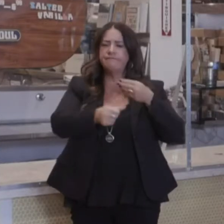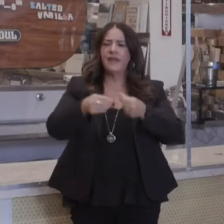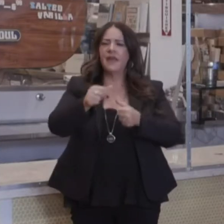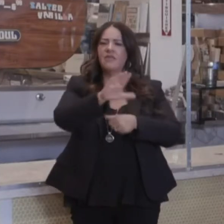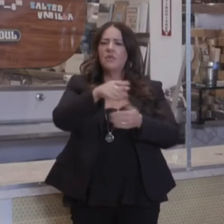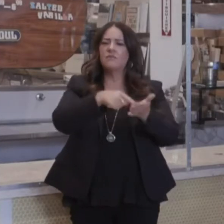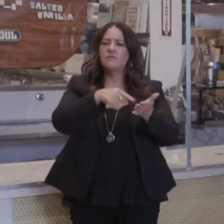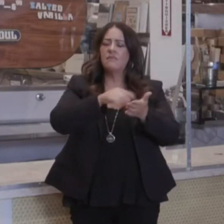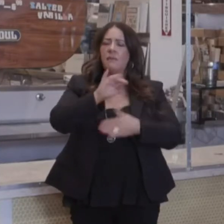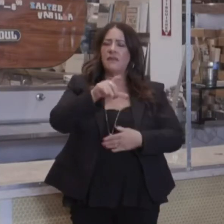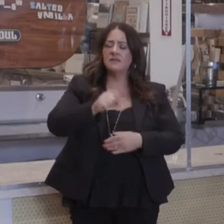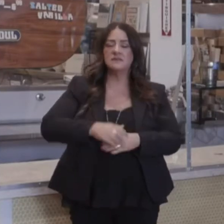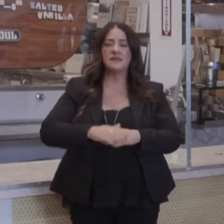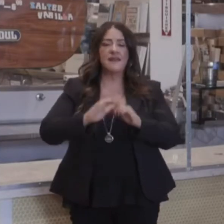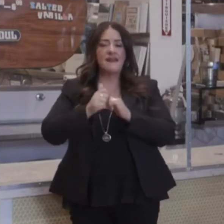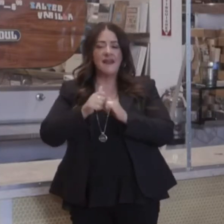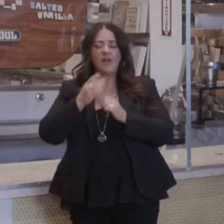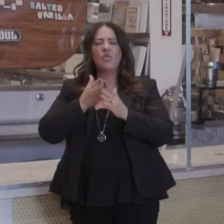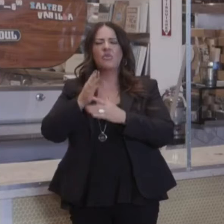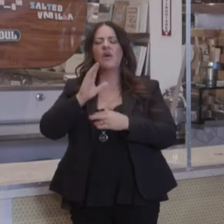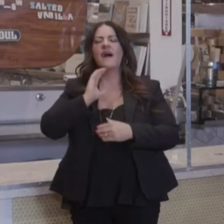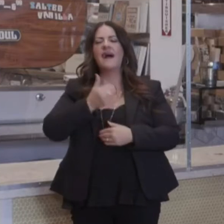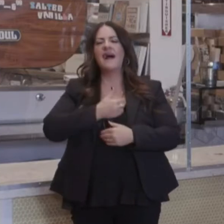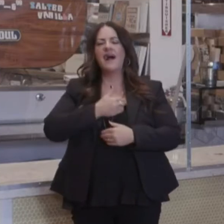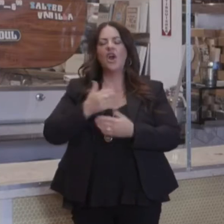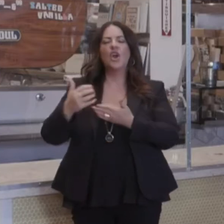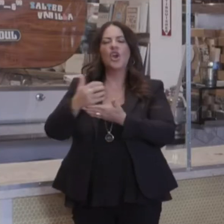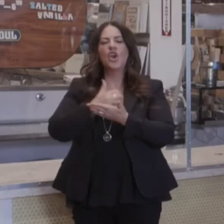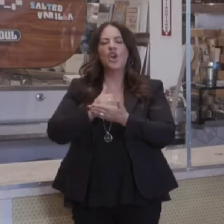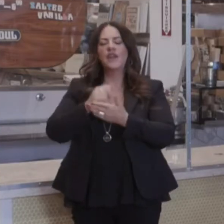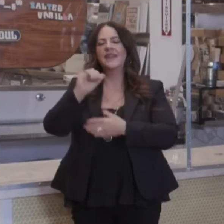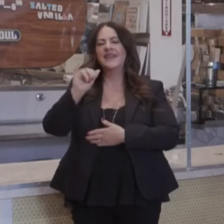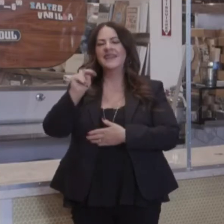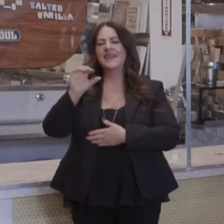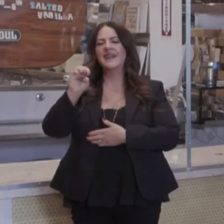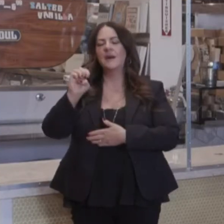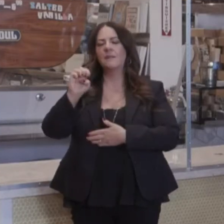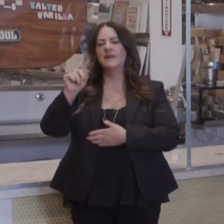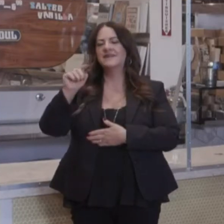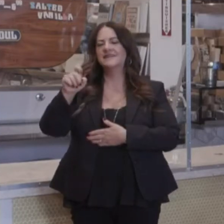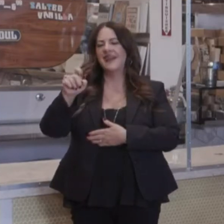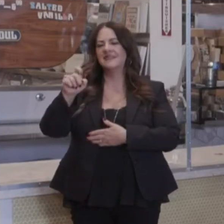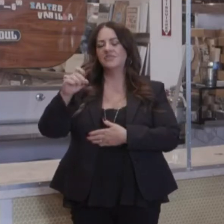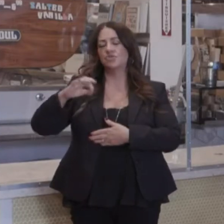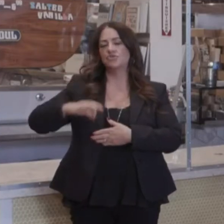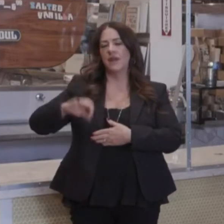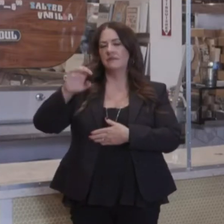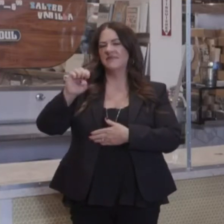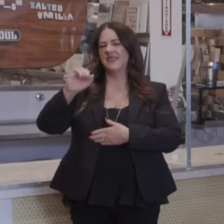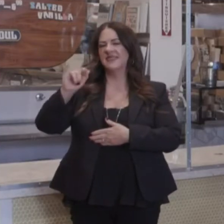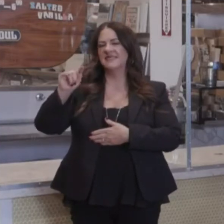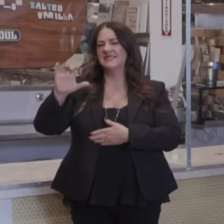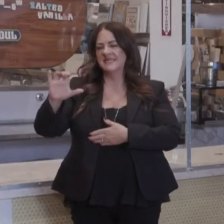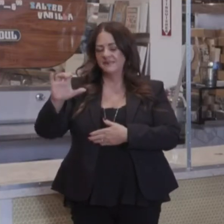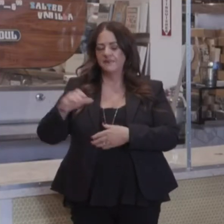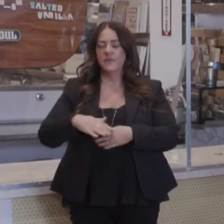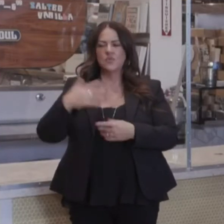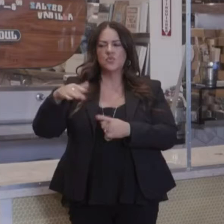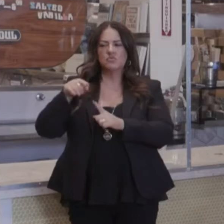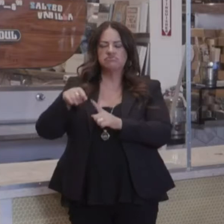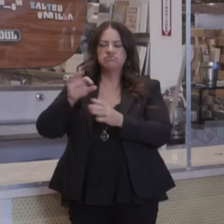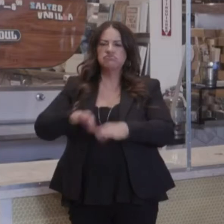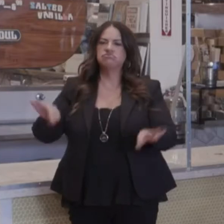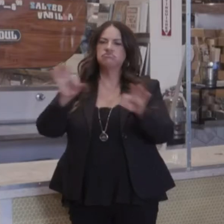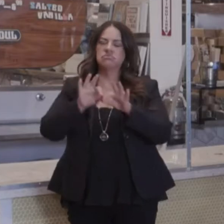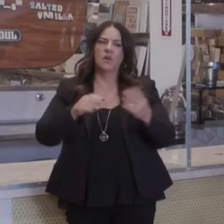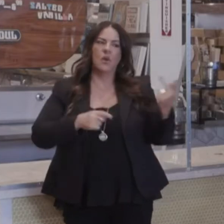made possible through our Earned Income Tax Credit program, something that is near and dear to my heart, something that Speaker Rendon and I worked